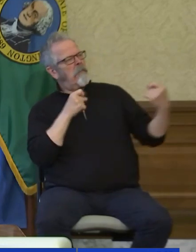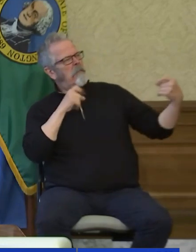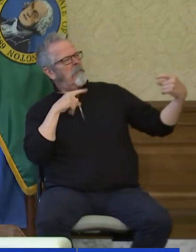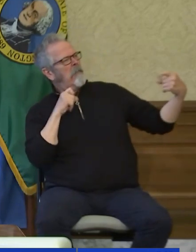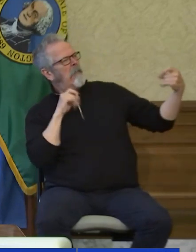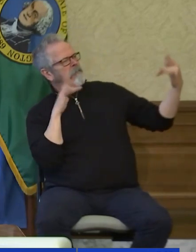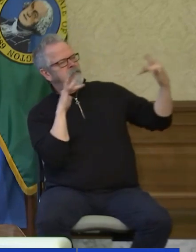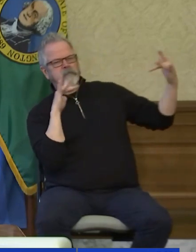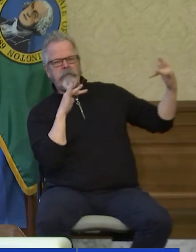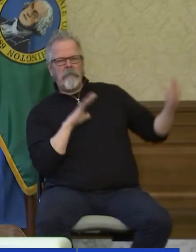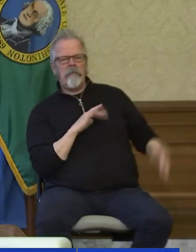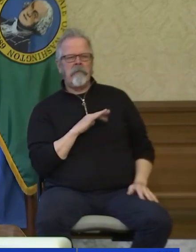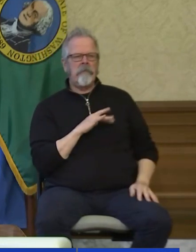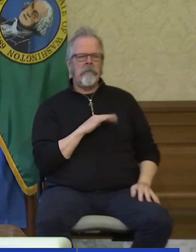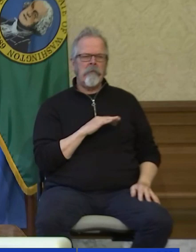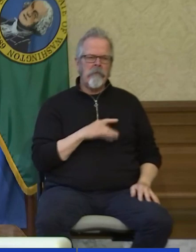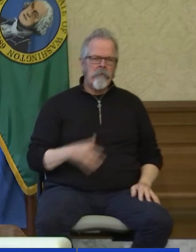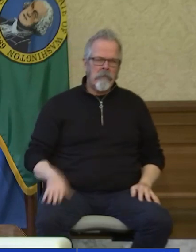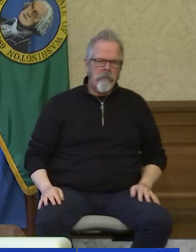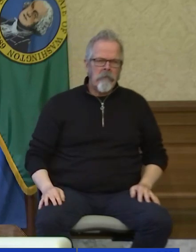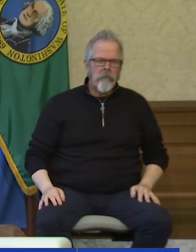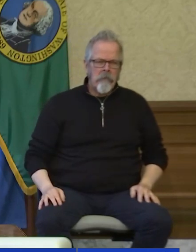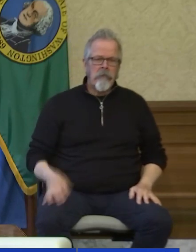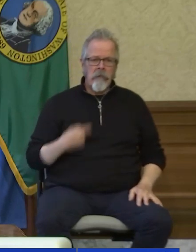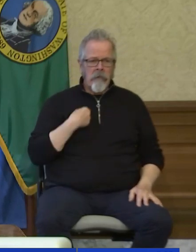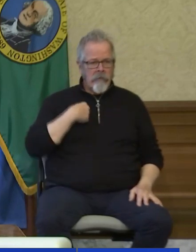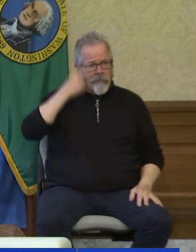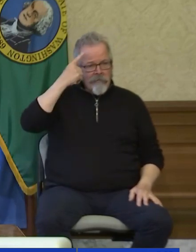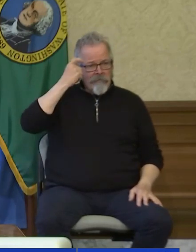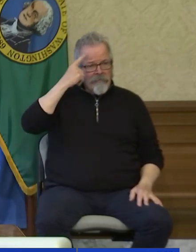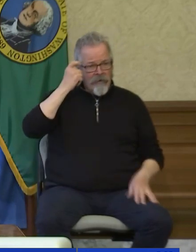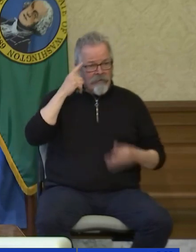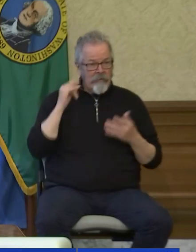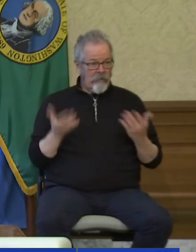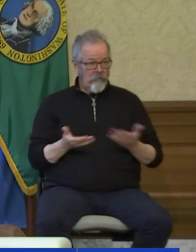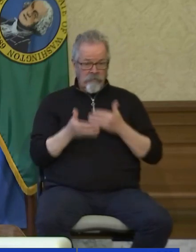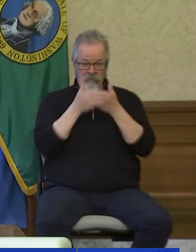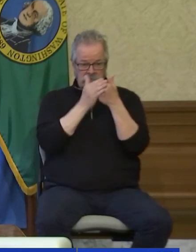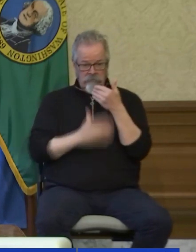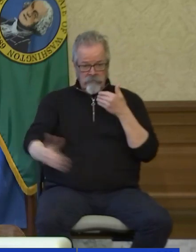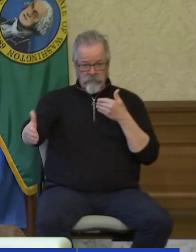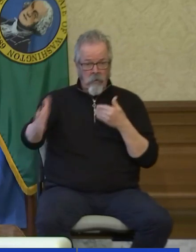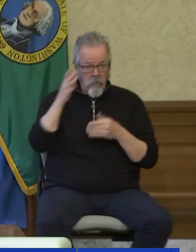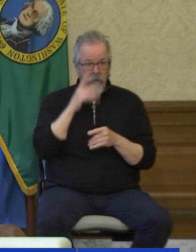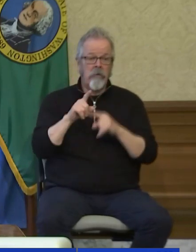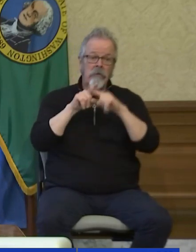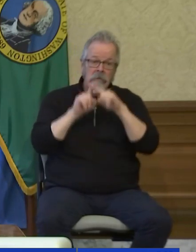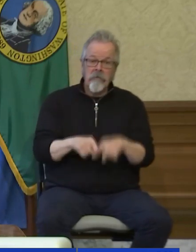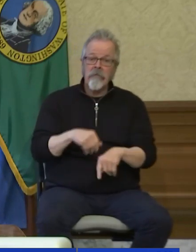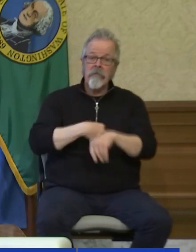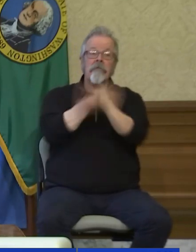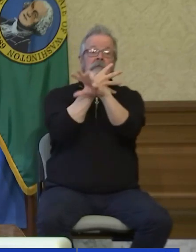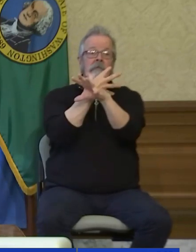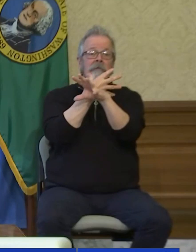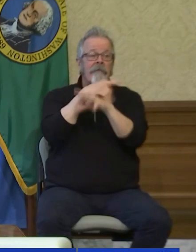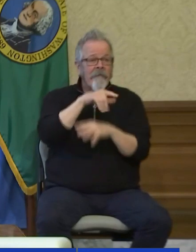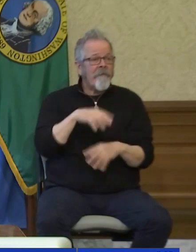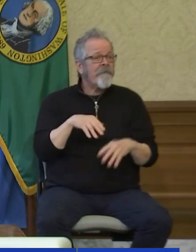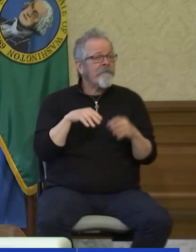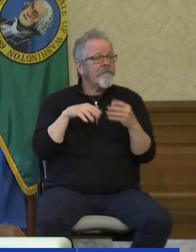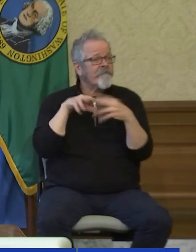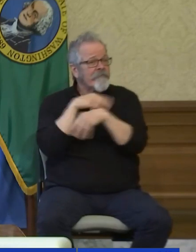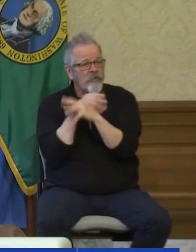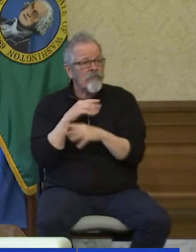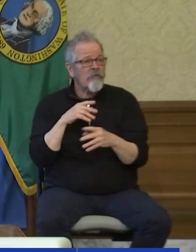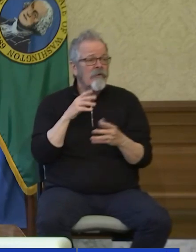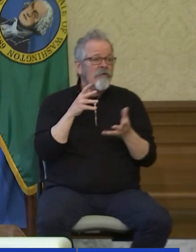all of our electronics because we found they're very successful and we avoid laborious commutes on clogged highways. And so I